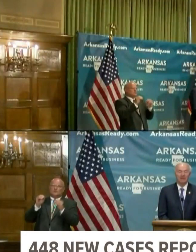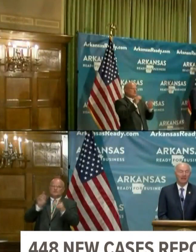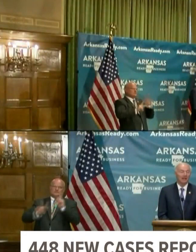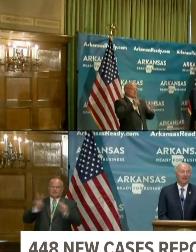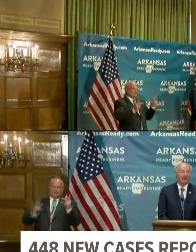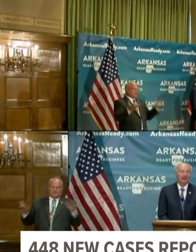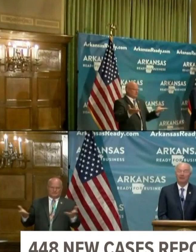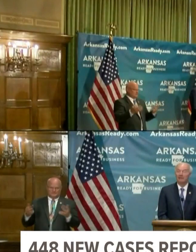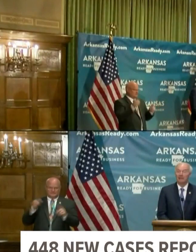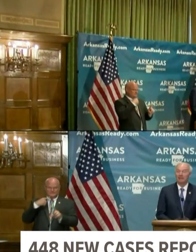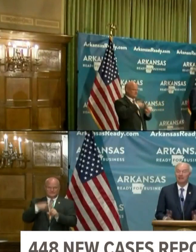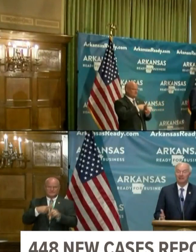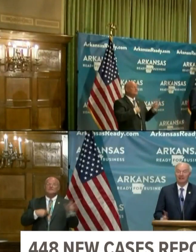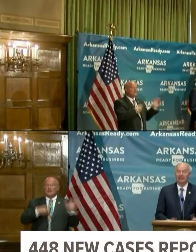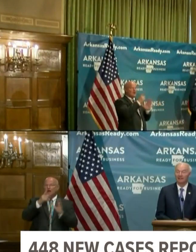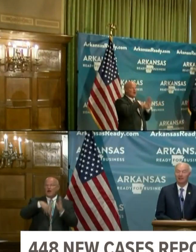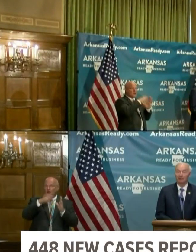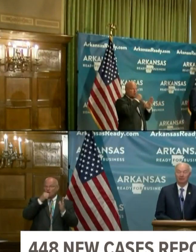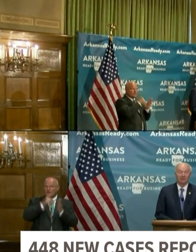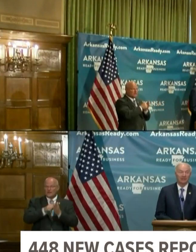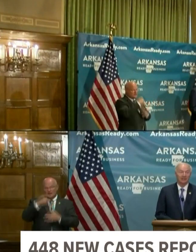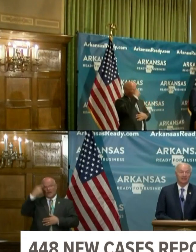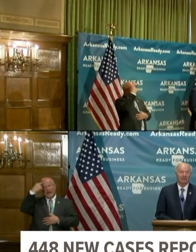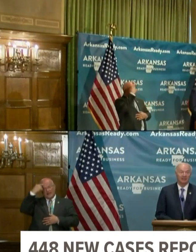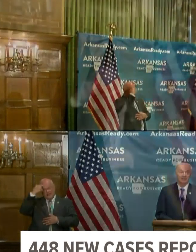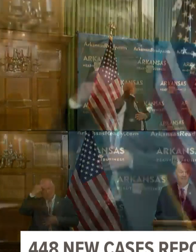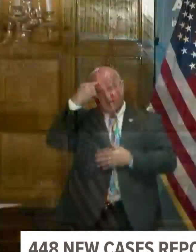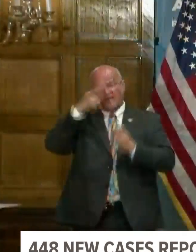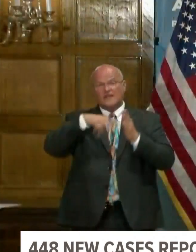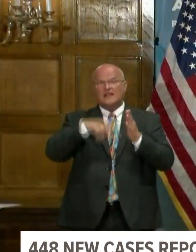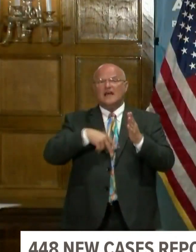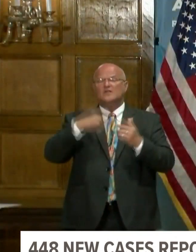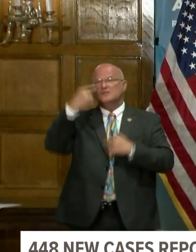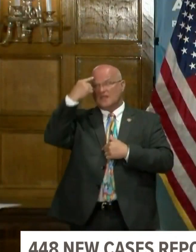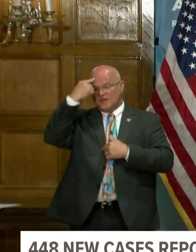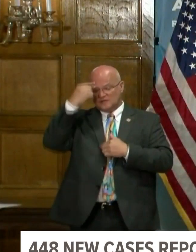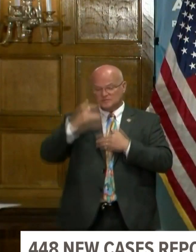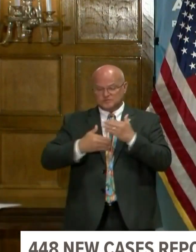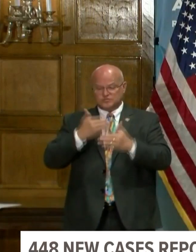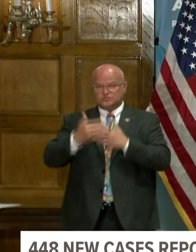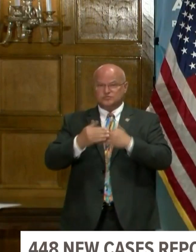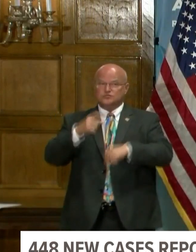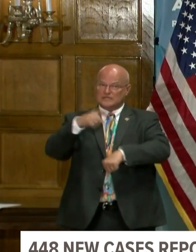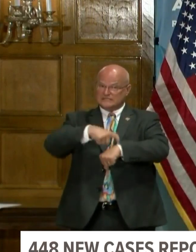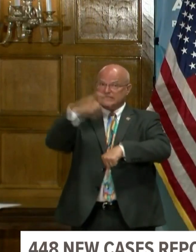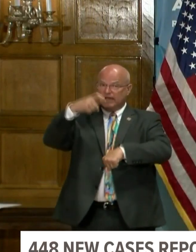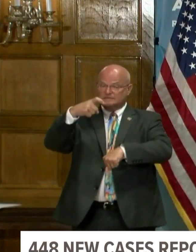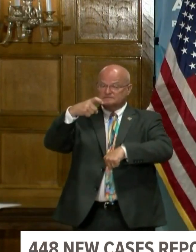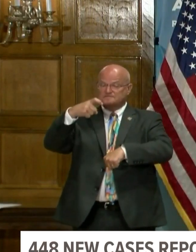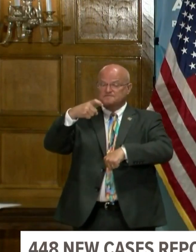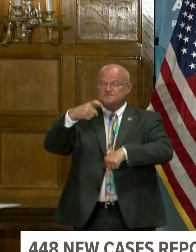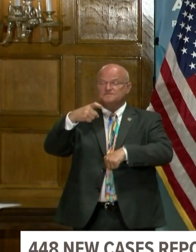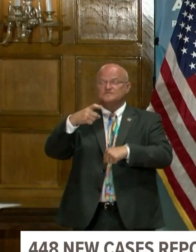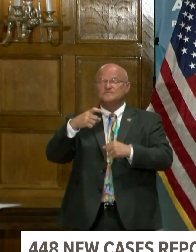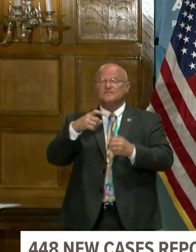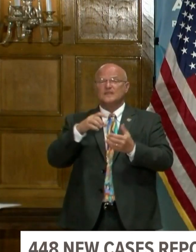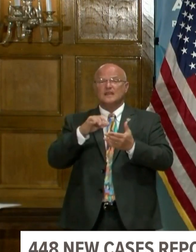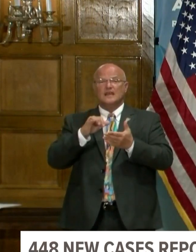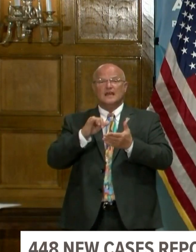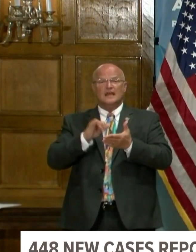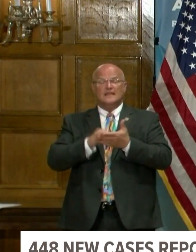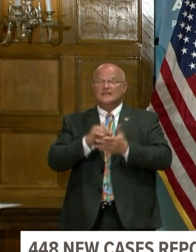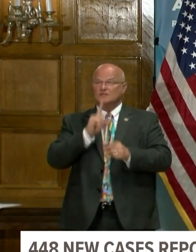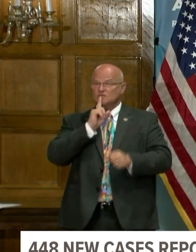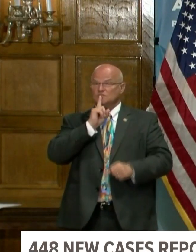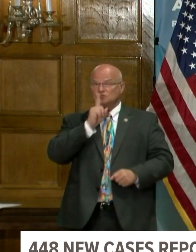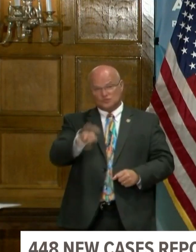cases? I read the letter, and I thought it was a very thoughtful letter and a well-timed letter. Then they're